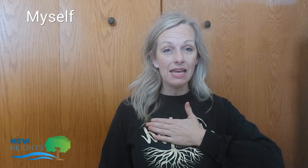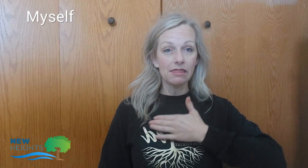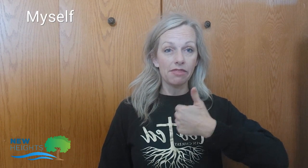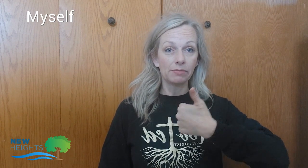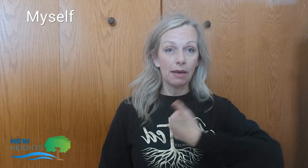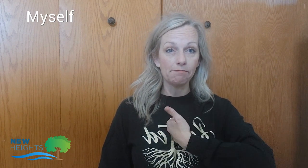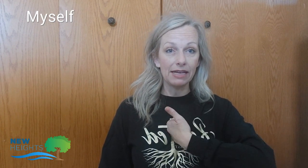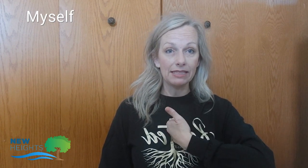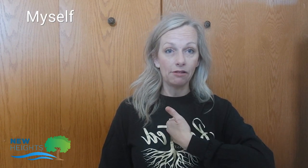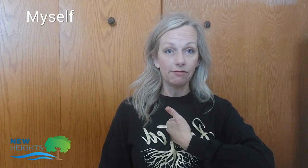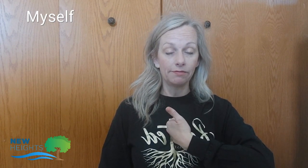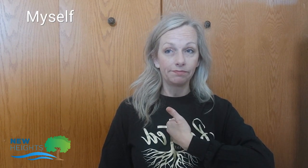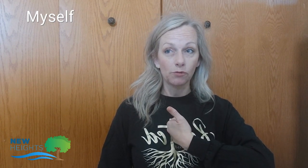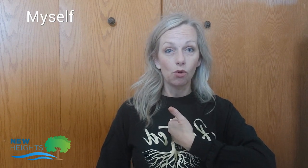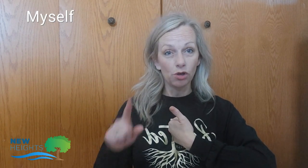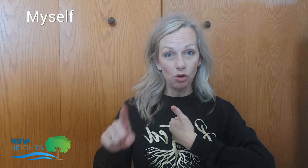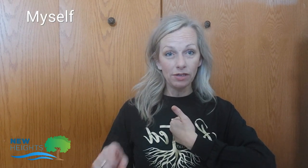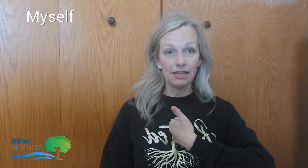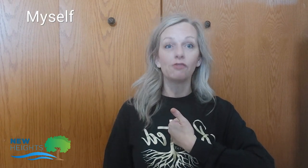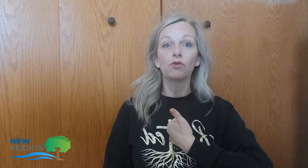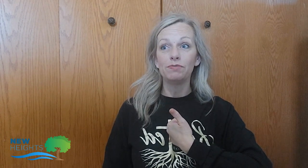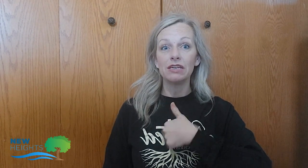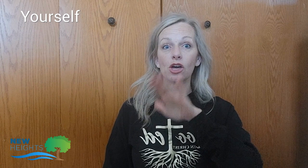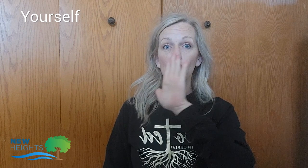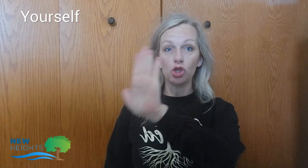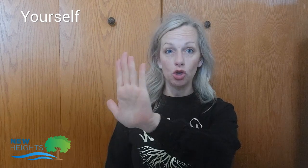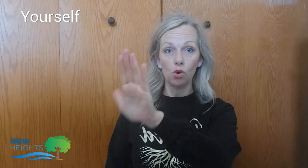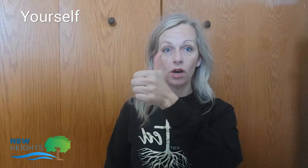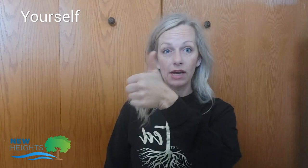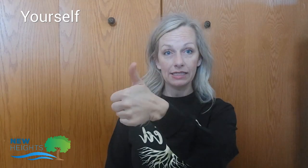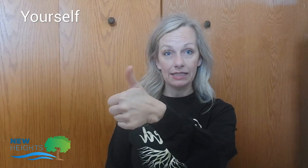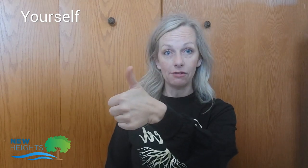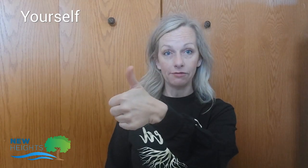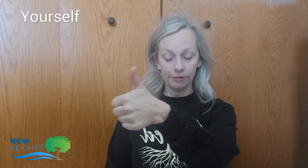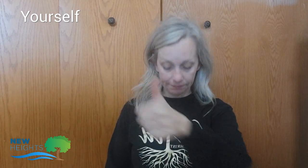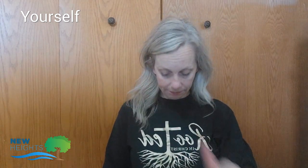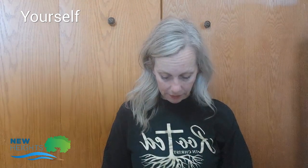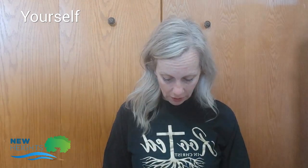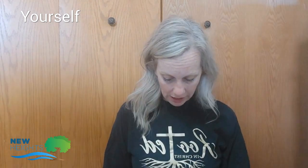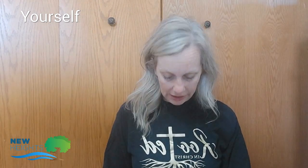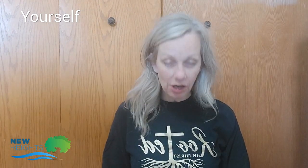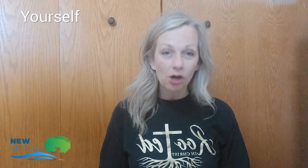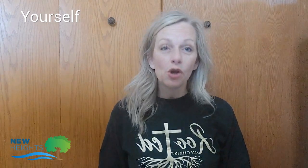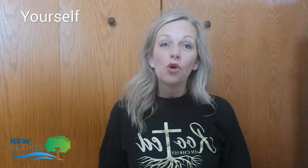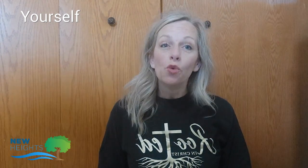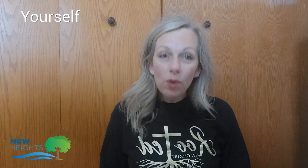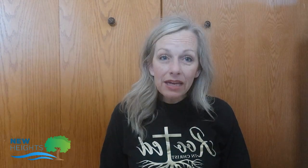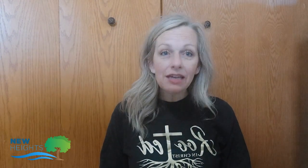and thumbs up, myself. Or yourself would be yourself, right? We